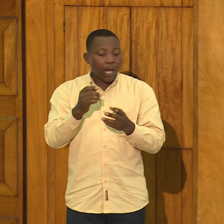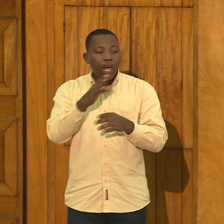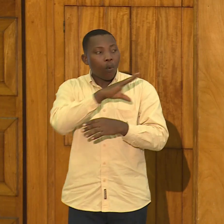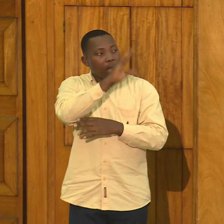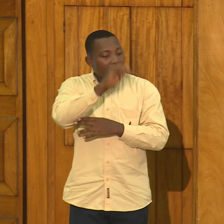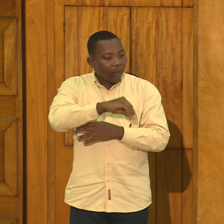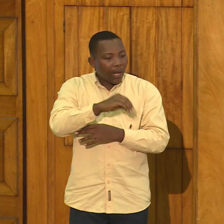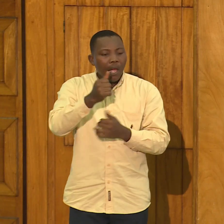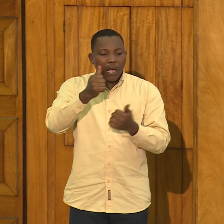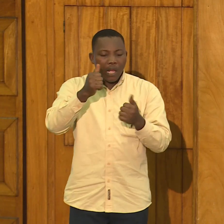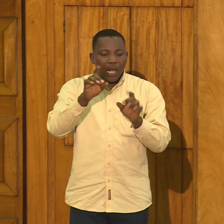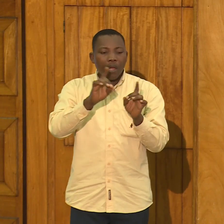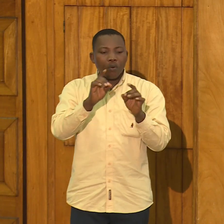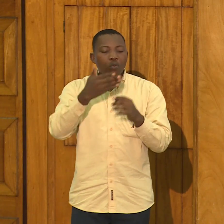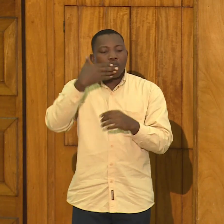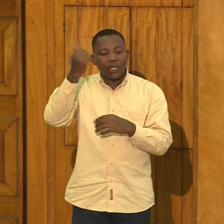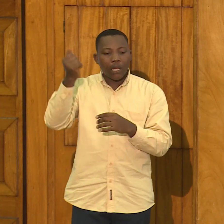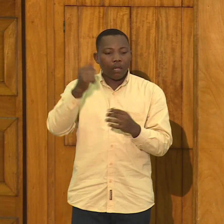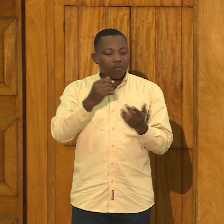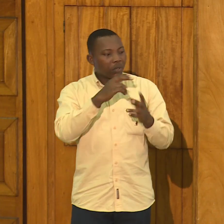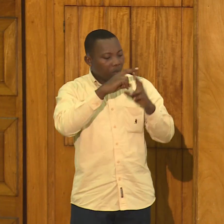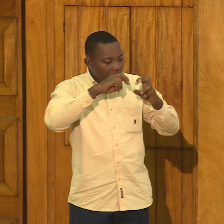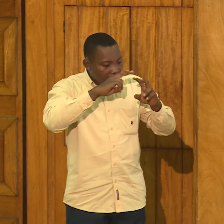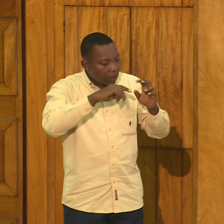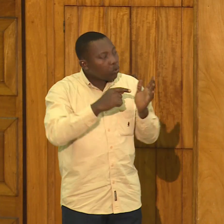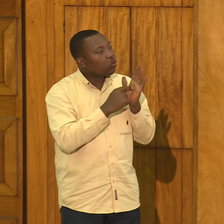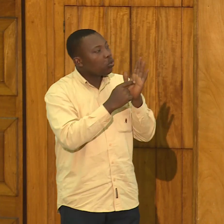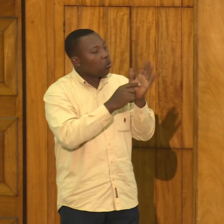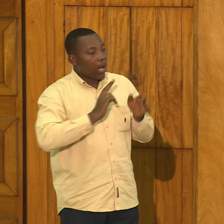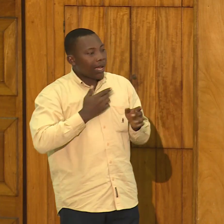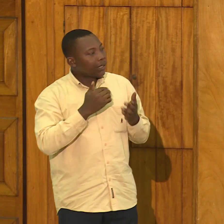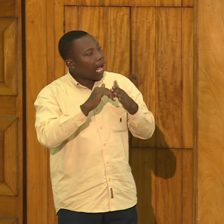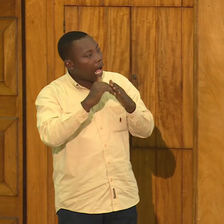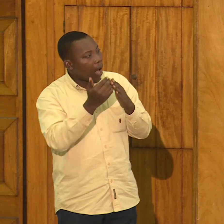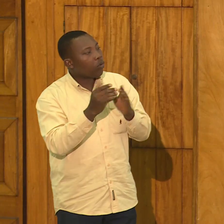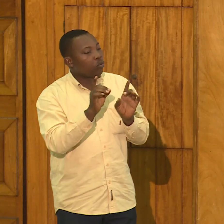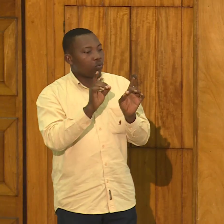this research shows us exactly how.